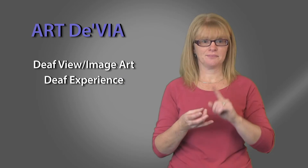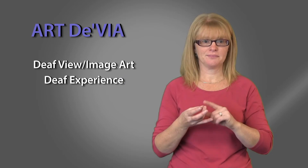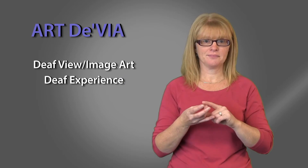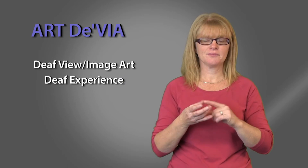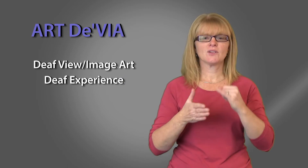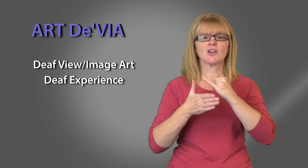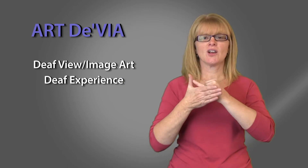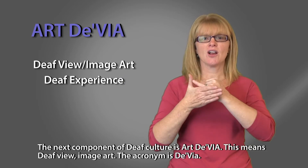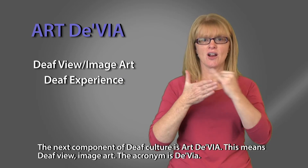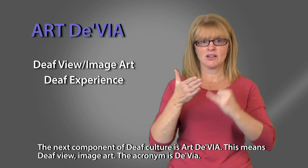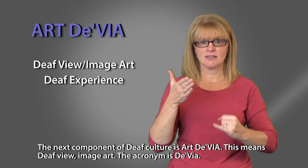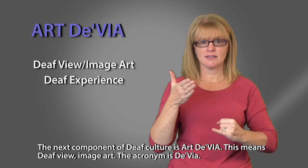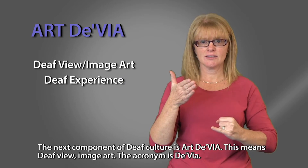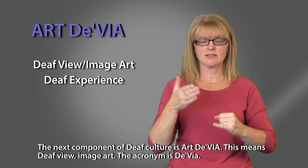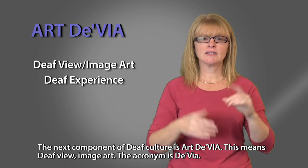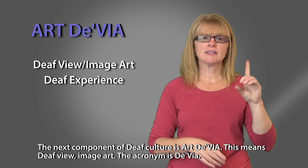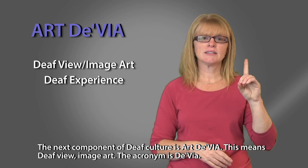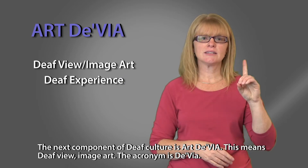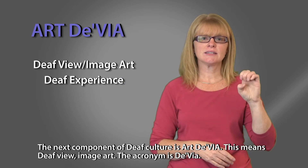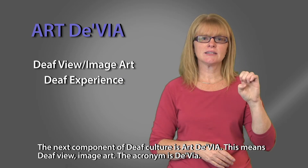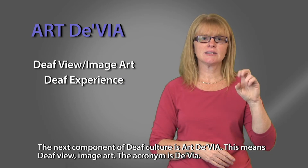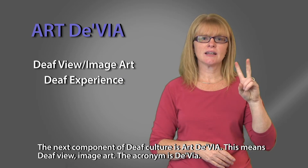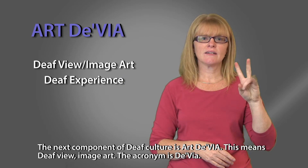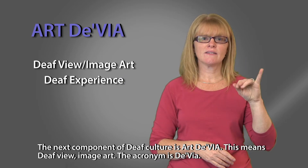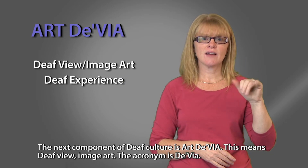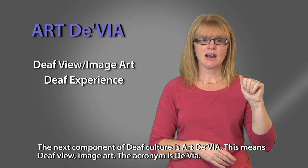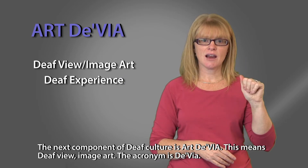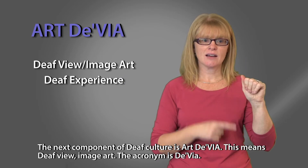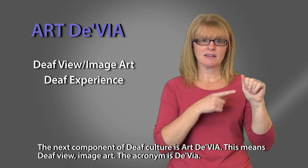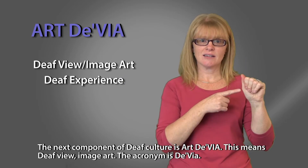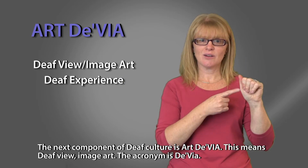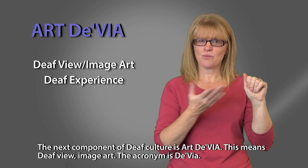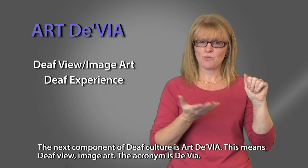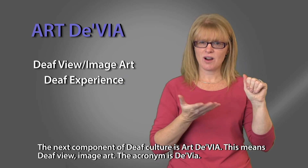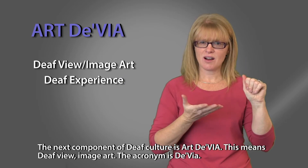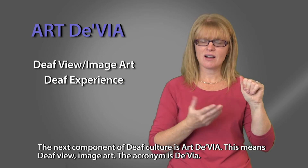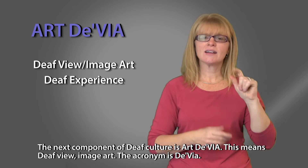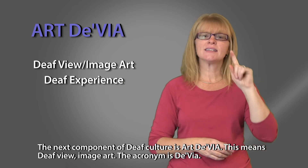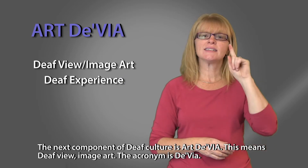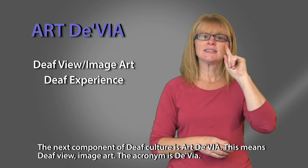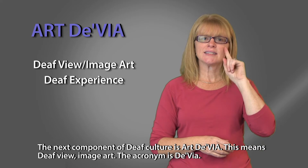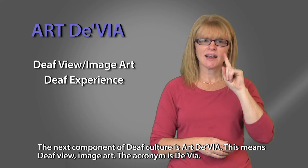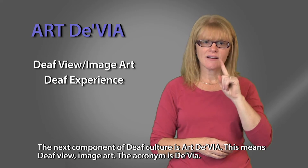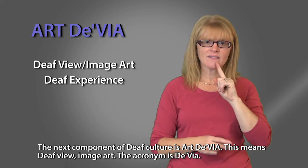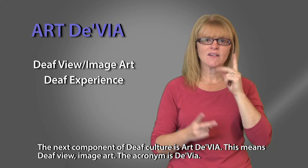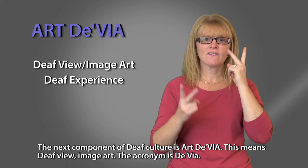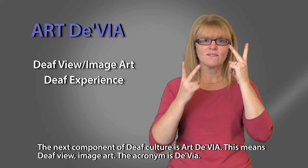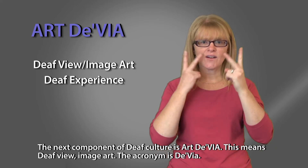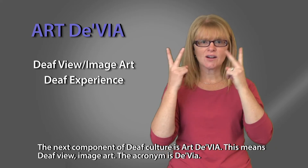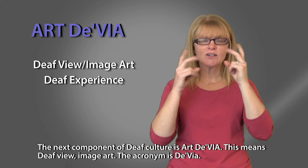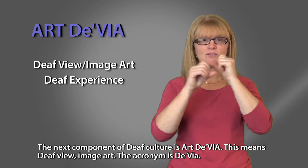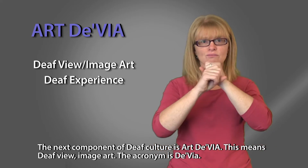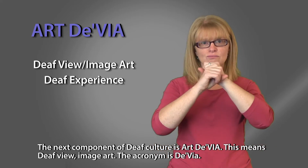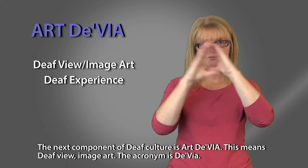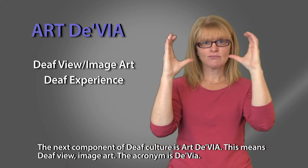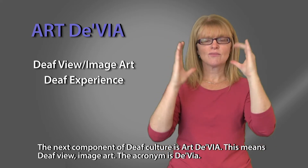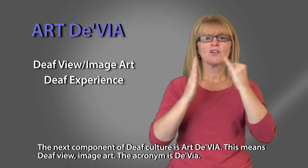The next component of Deaf culture is art, D-E-V-I-A. This means Deaf view,